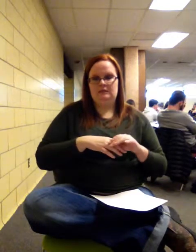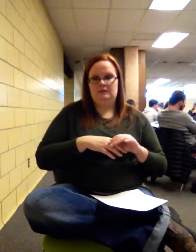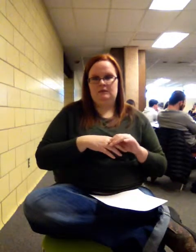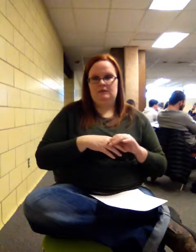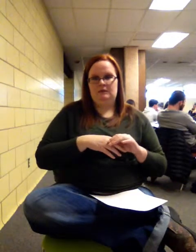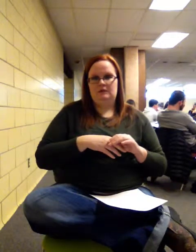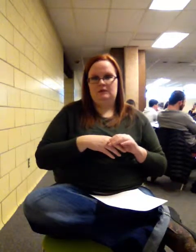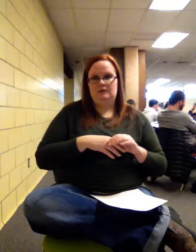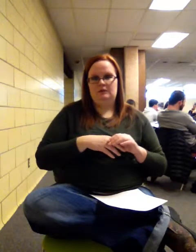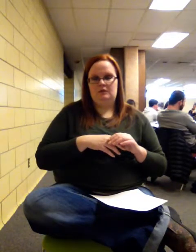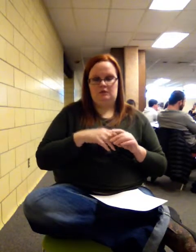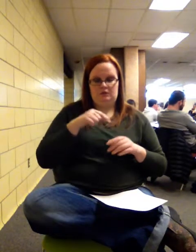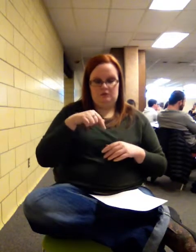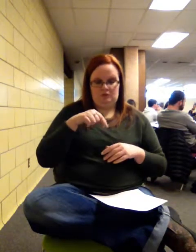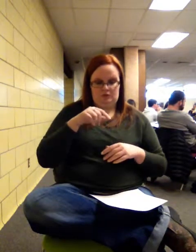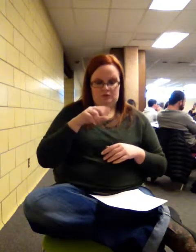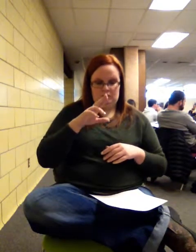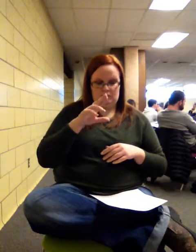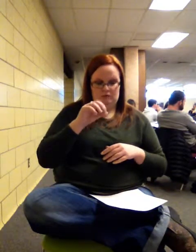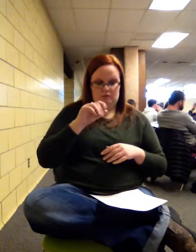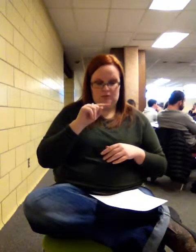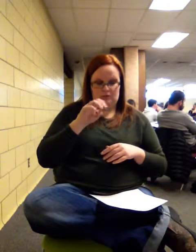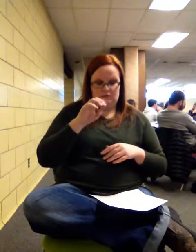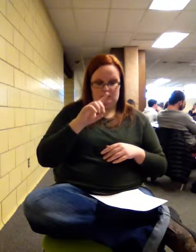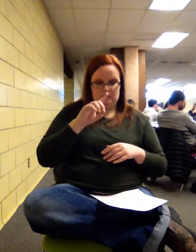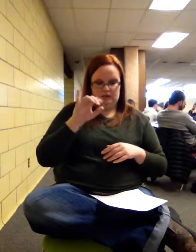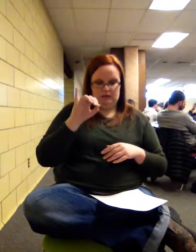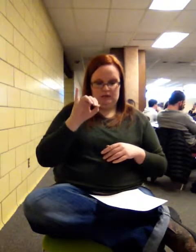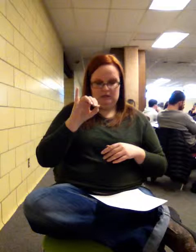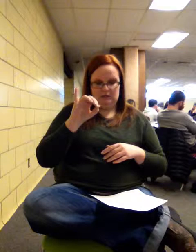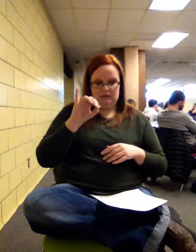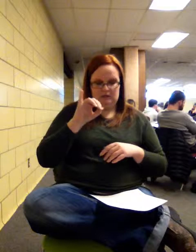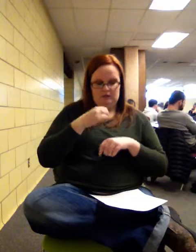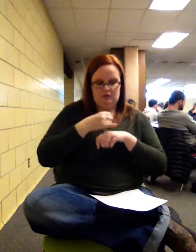the quoted interest rate variables. Any questions or comments on any of those?